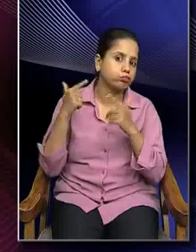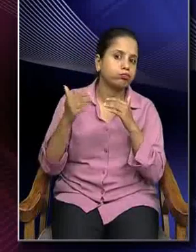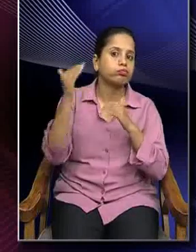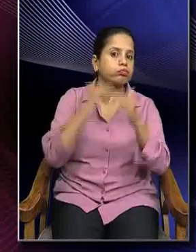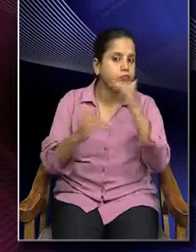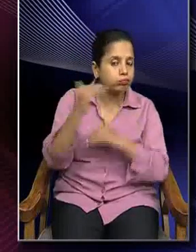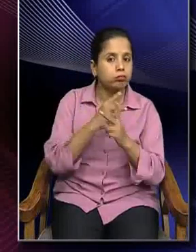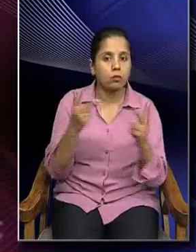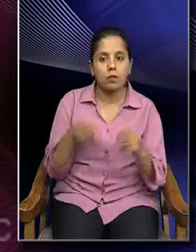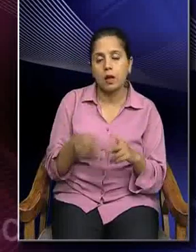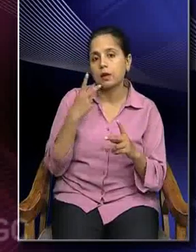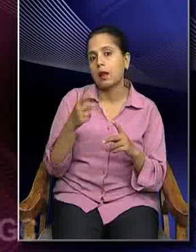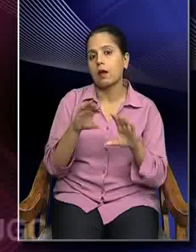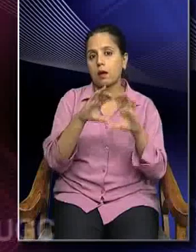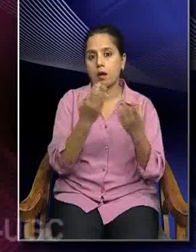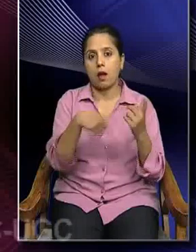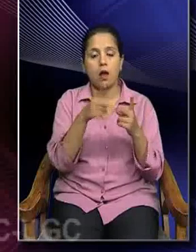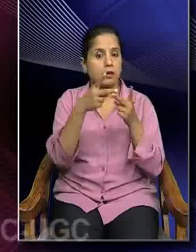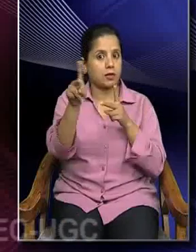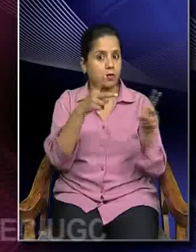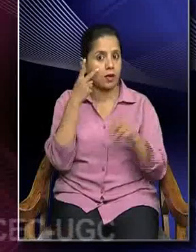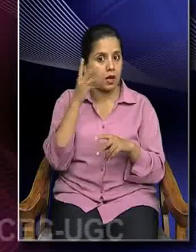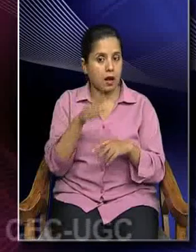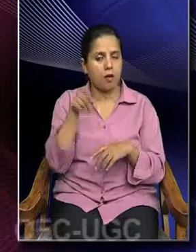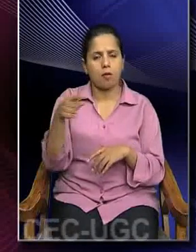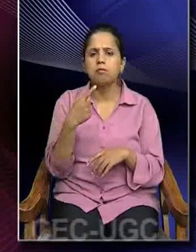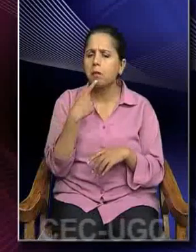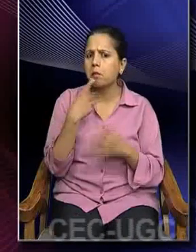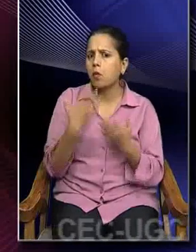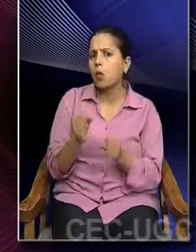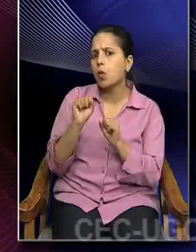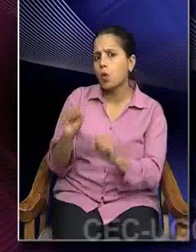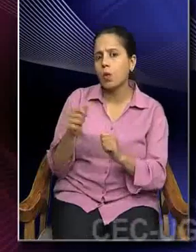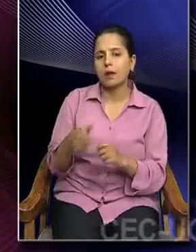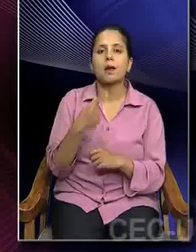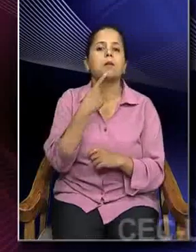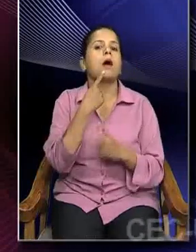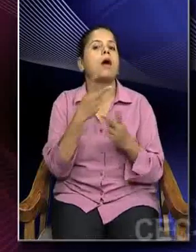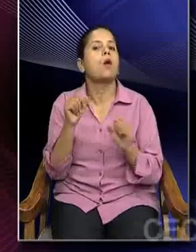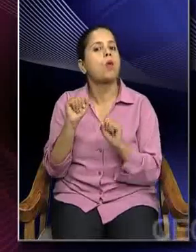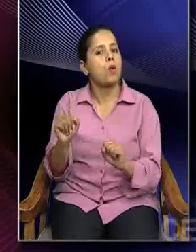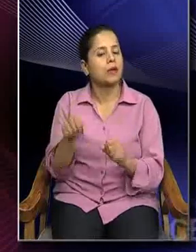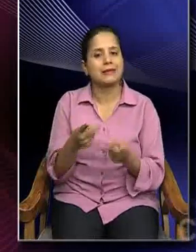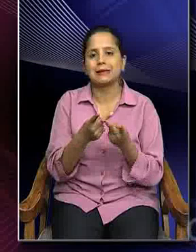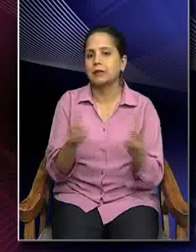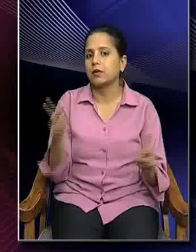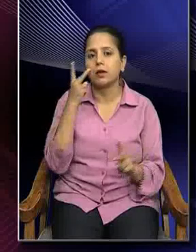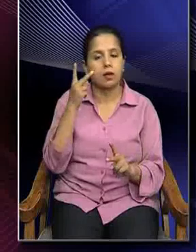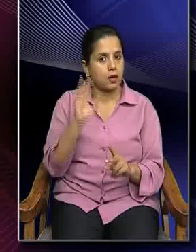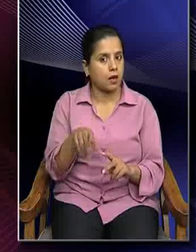So as a class, distinguish them through taste. So it is the taste which differentiate or